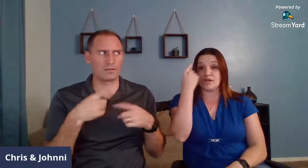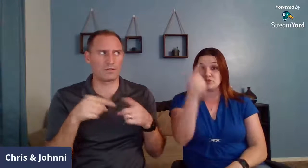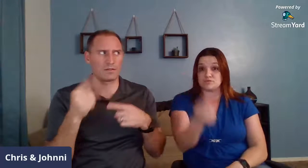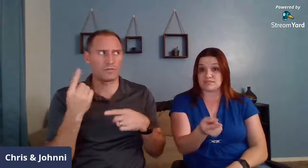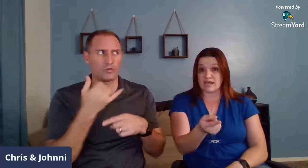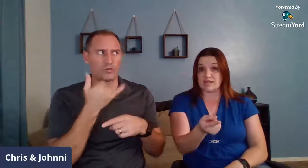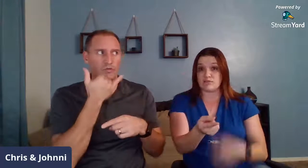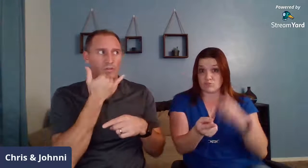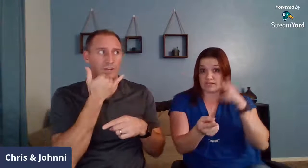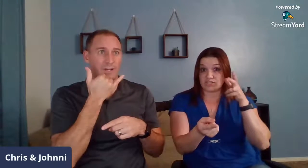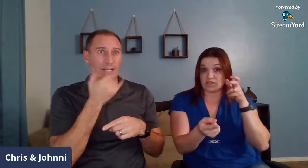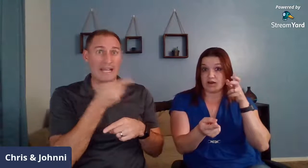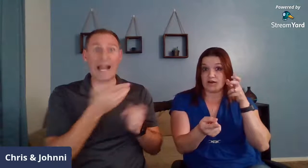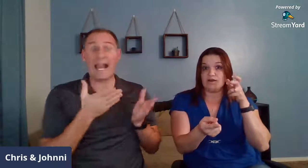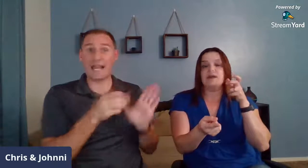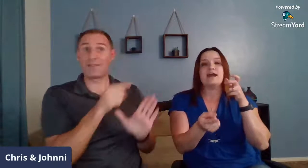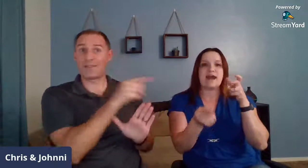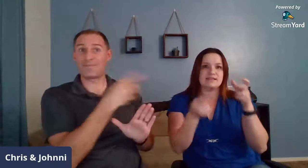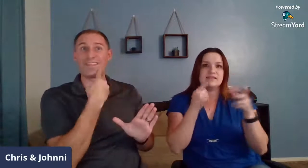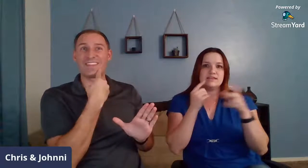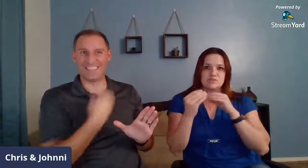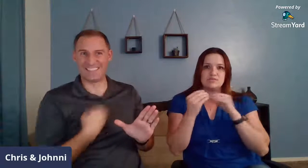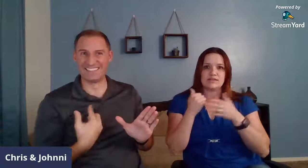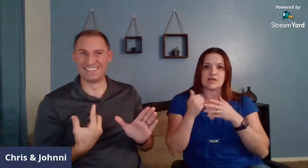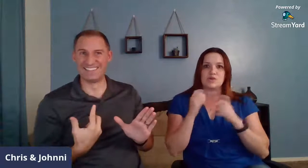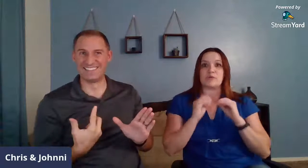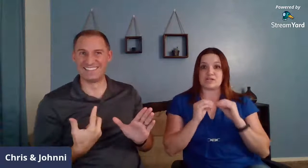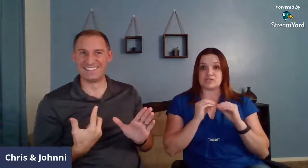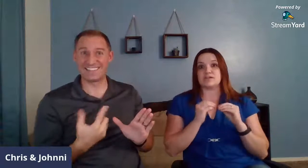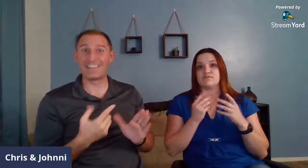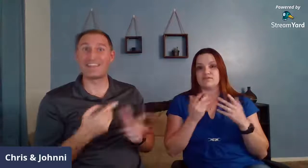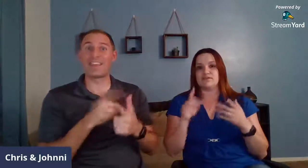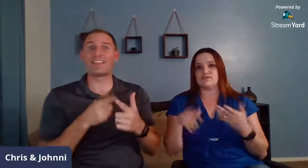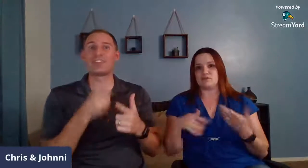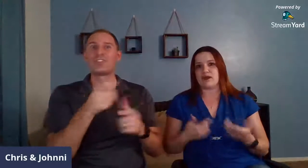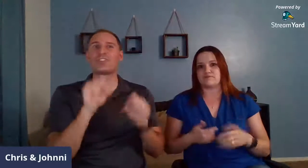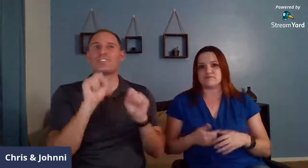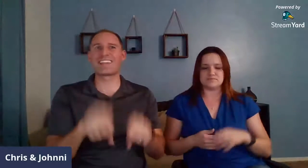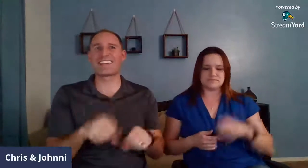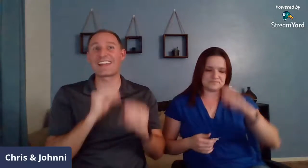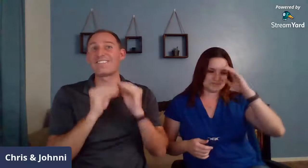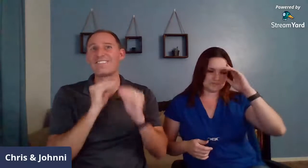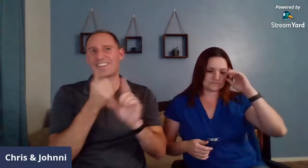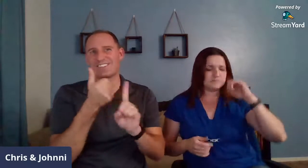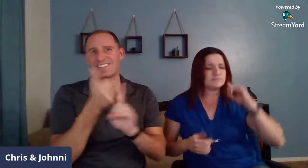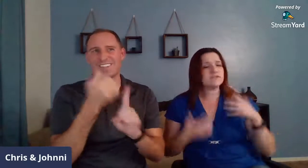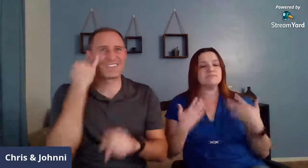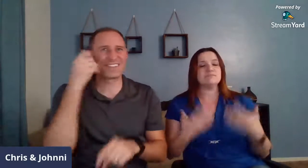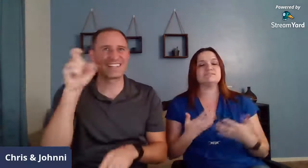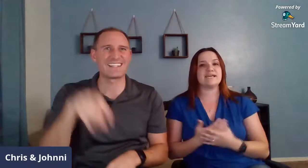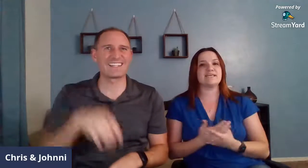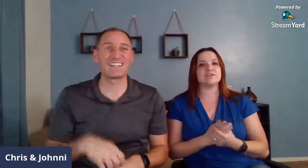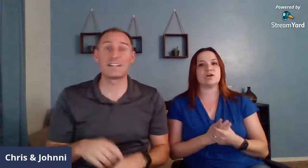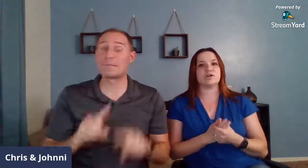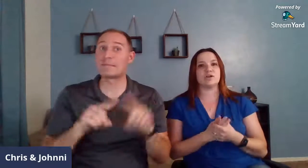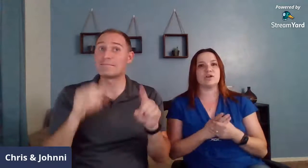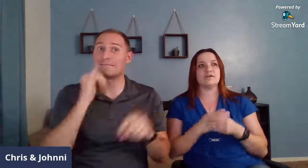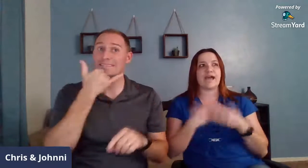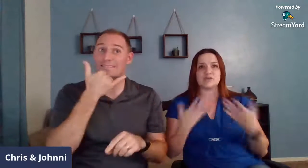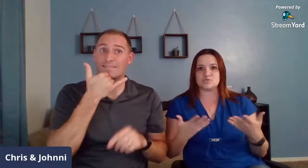you said, what they saw, and then you can like correct yourself if you have to. But mistakes are